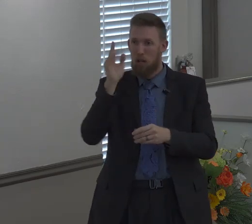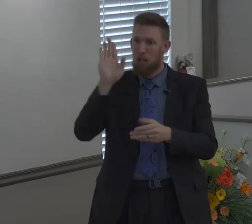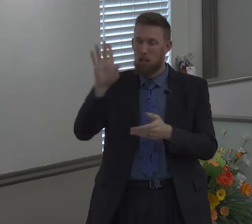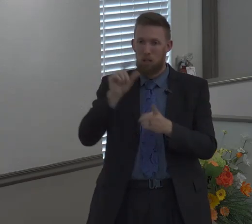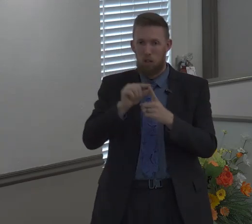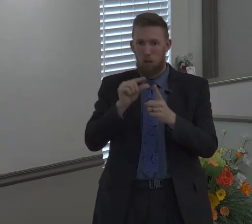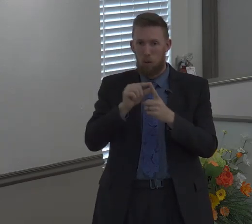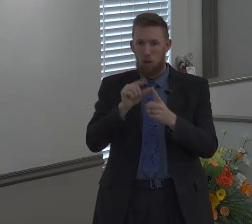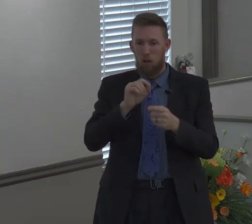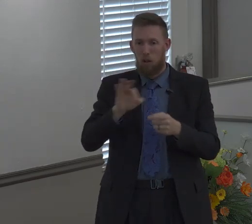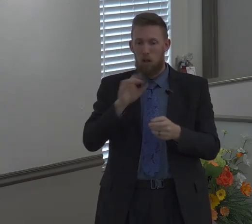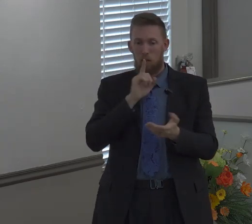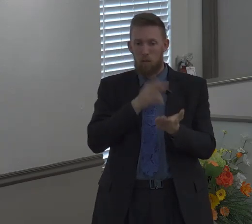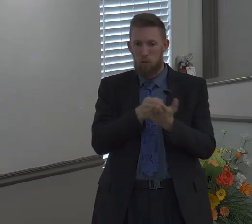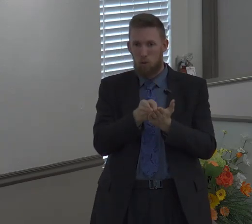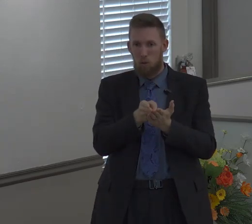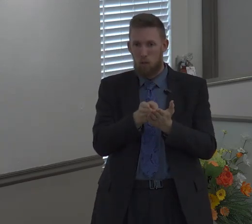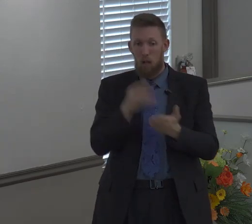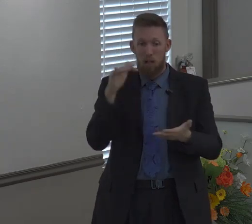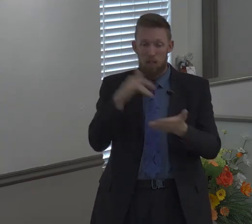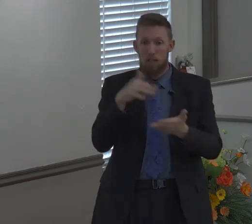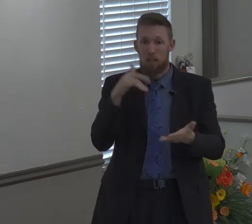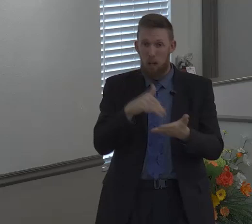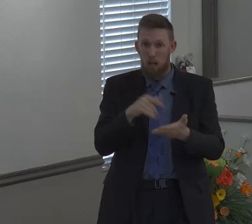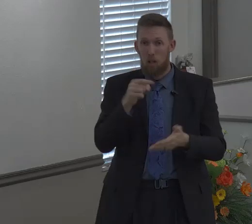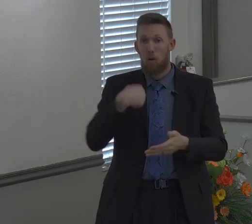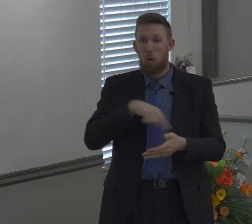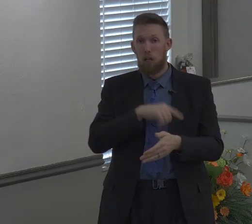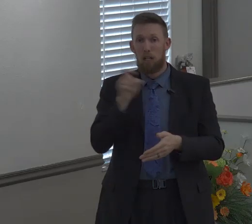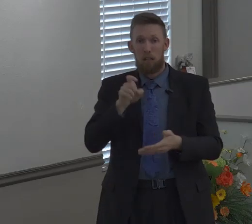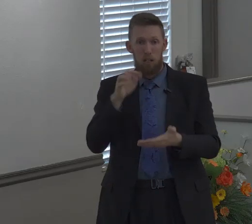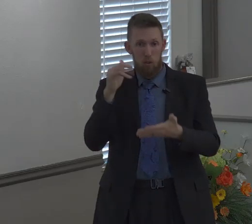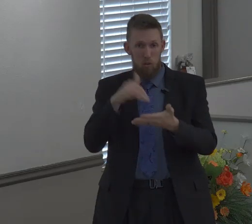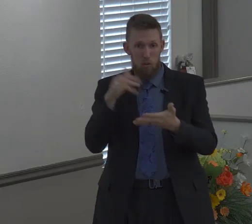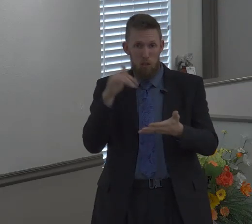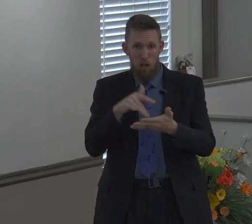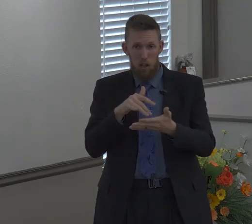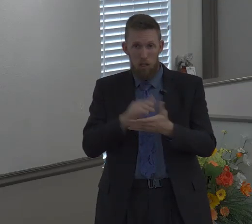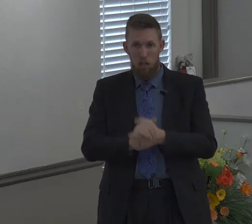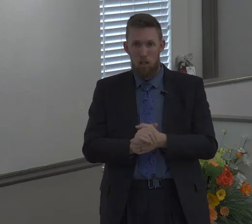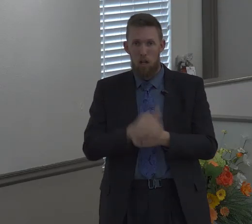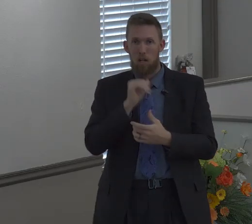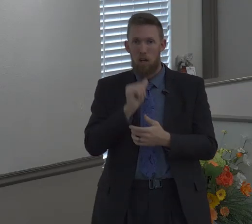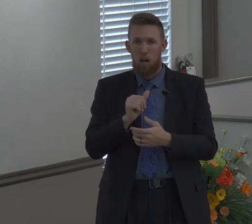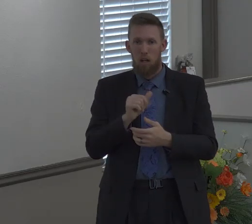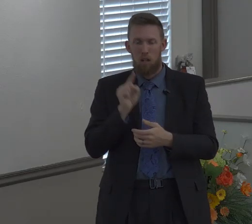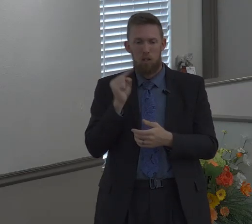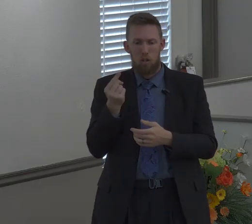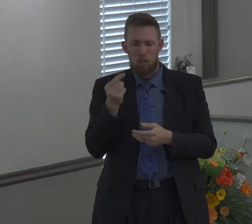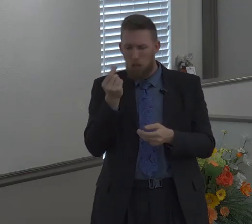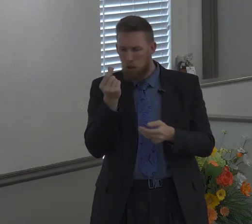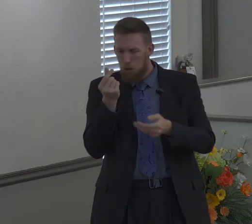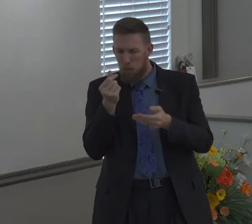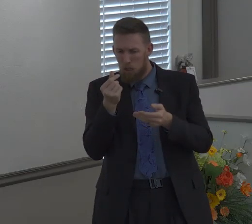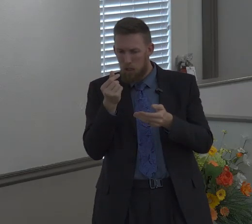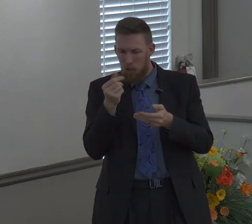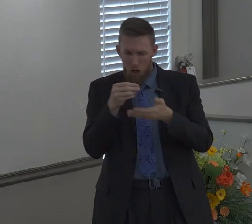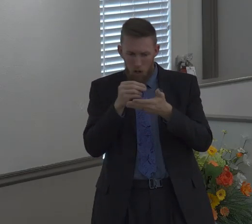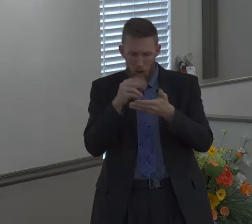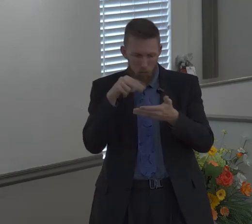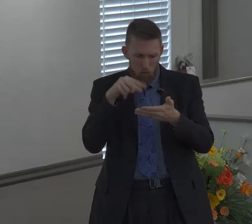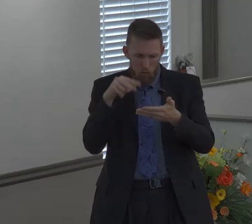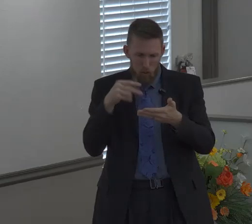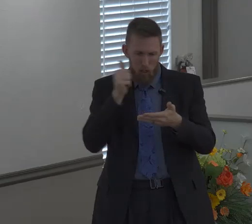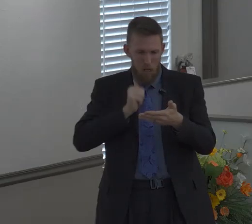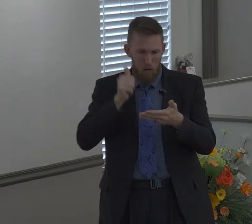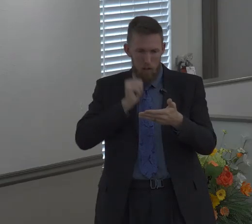the word of truth. Study the word of God. Study the word of God. That's not just a daily 5-minute devotion.